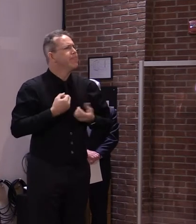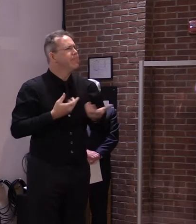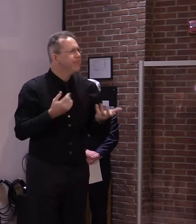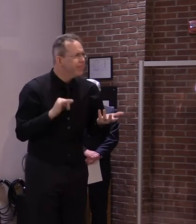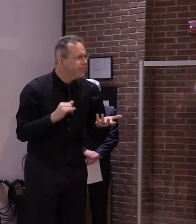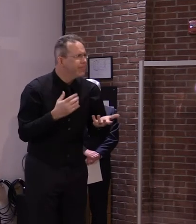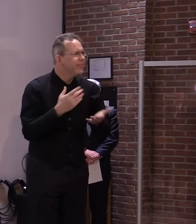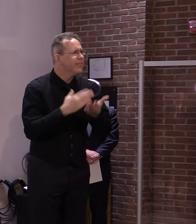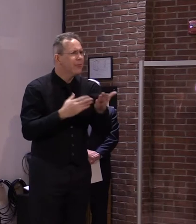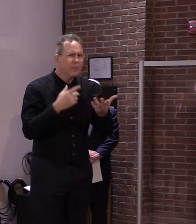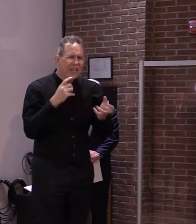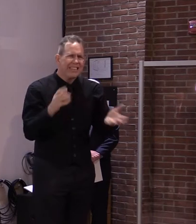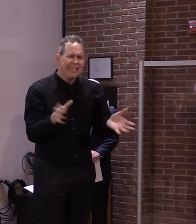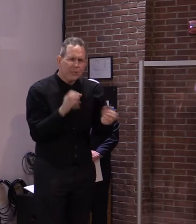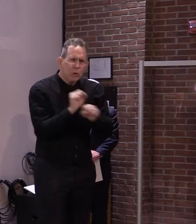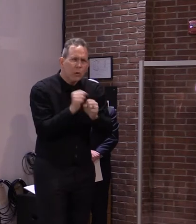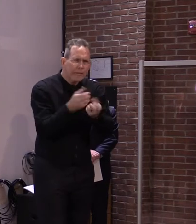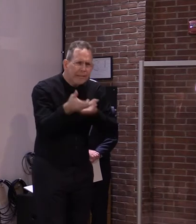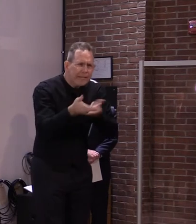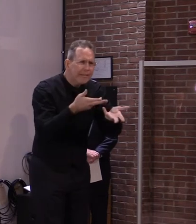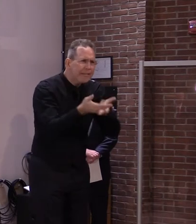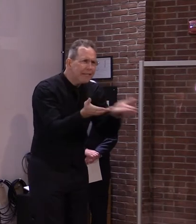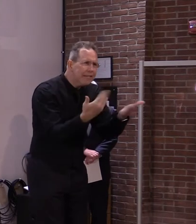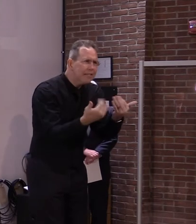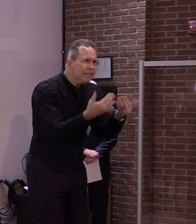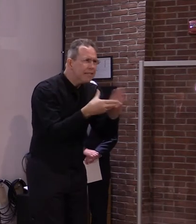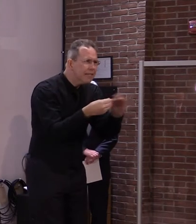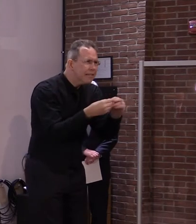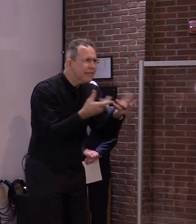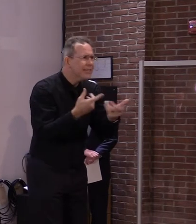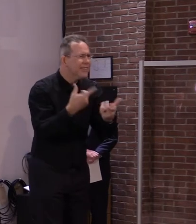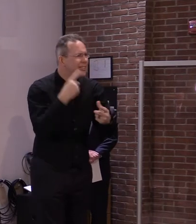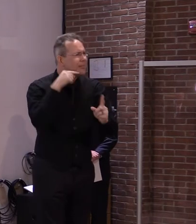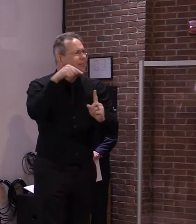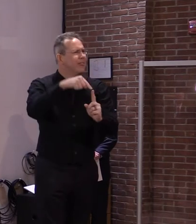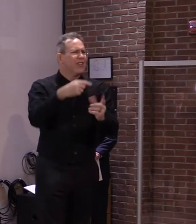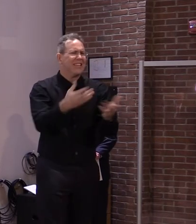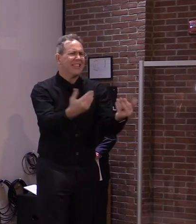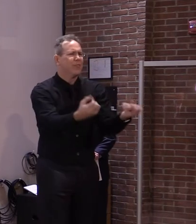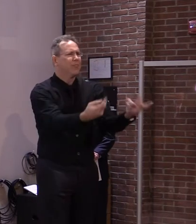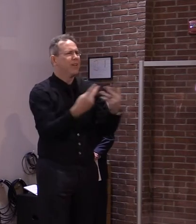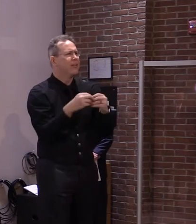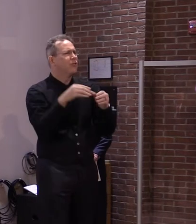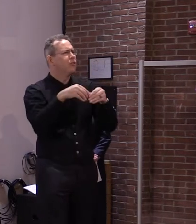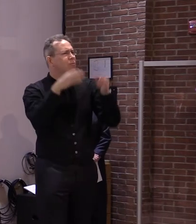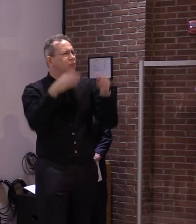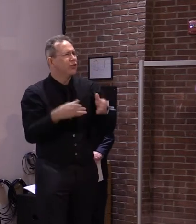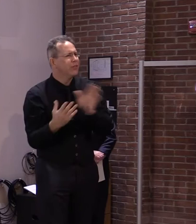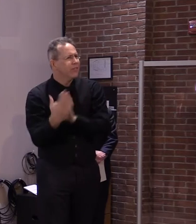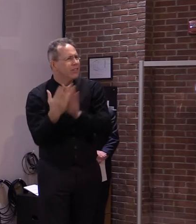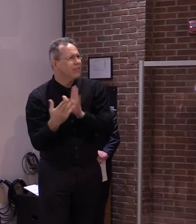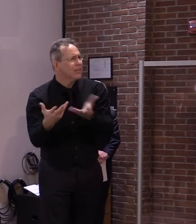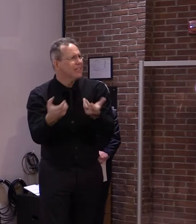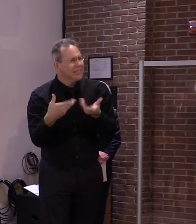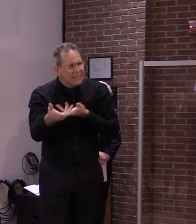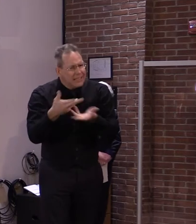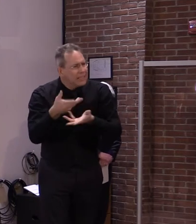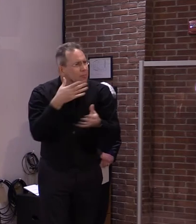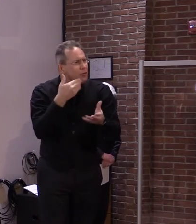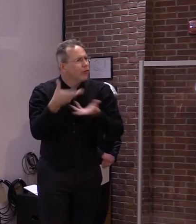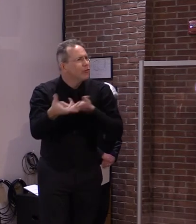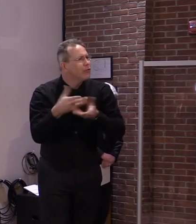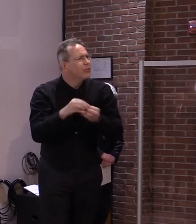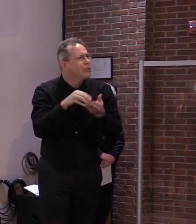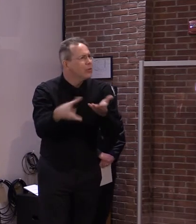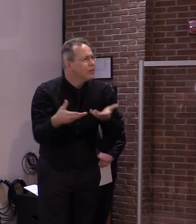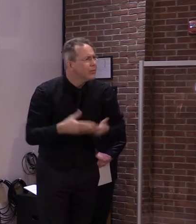re-establish establish relationships in the school building and re-engage in their pre-pandemic school lives i want to thank the principals